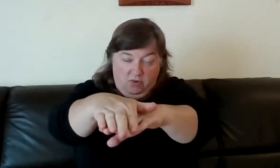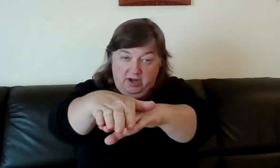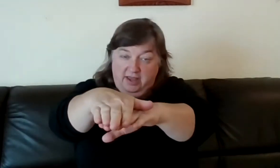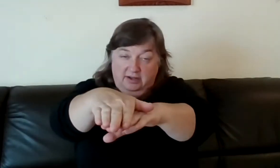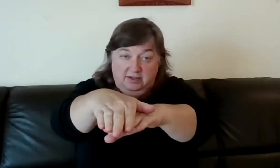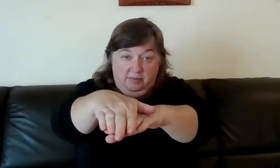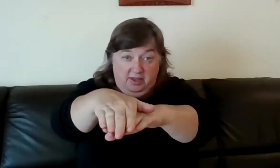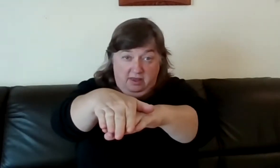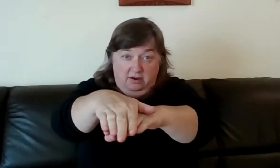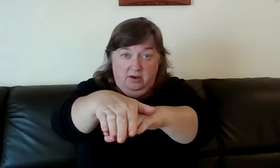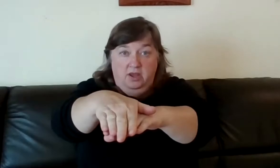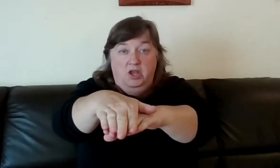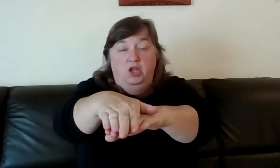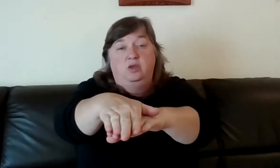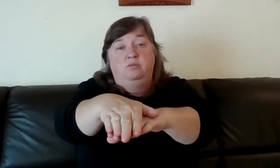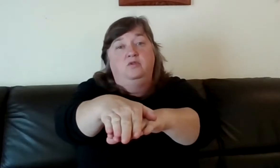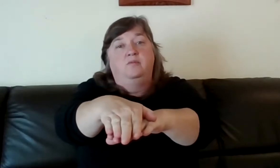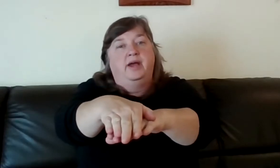One hand on top of the other, and you move it back